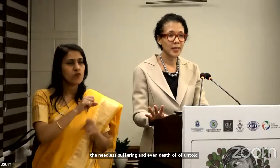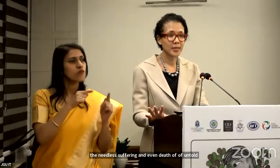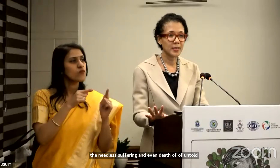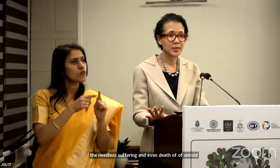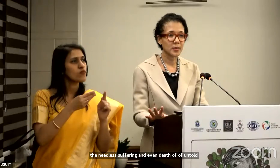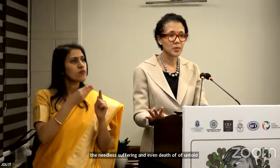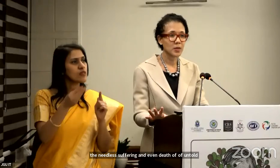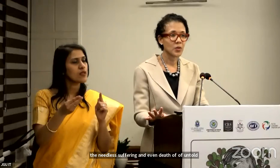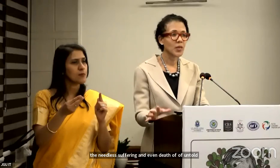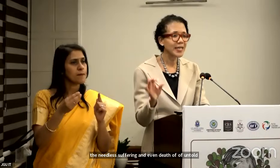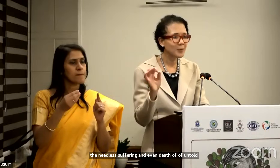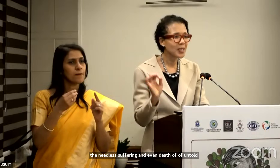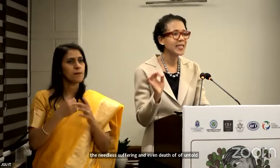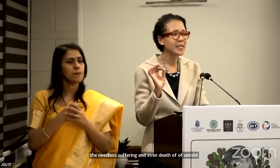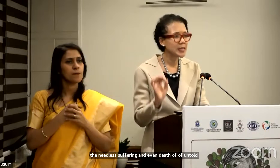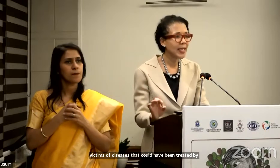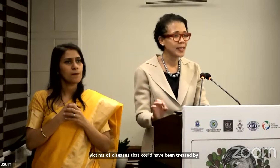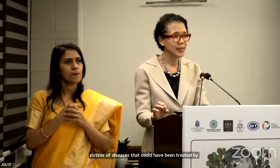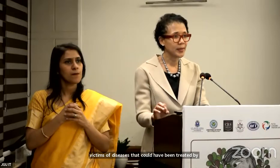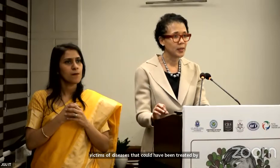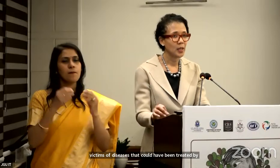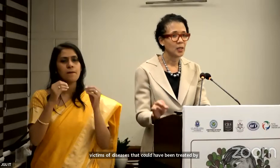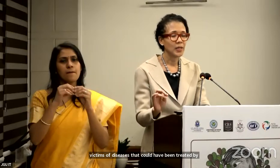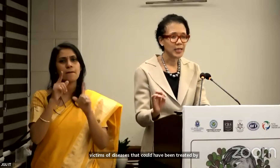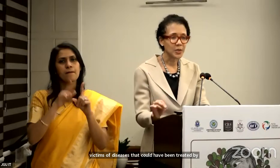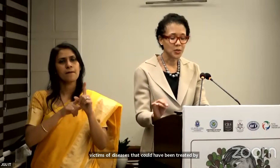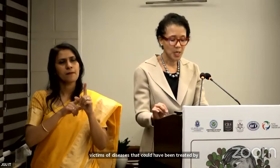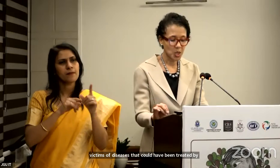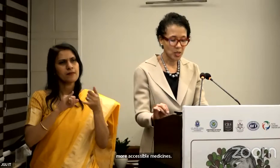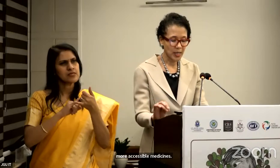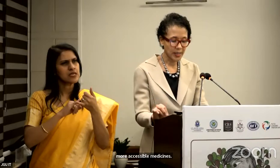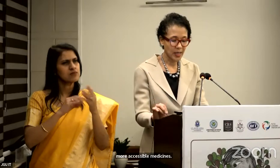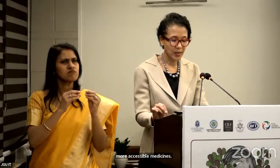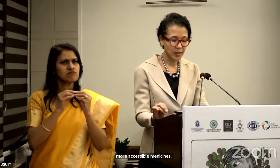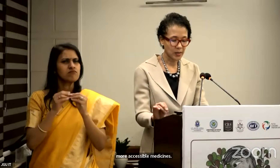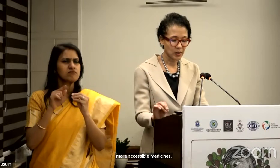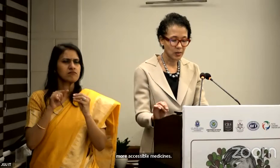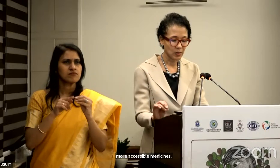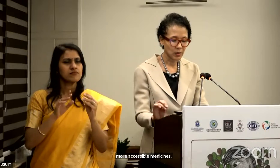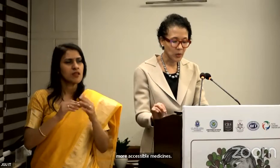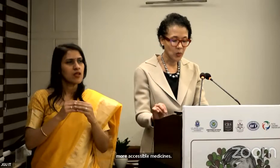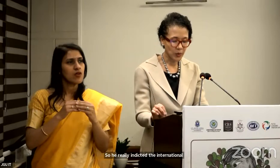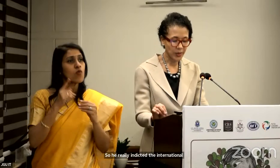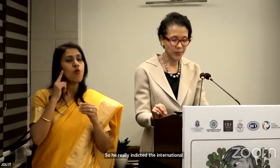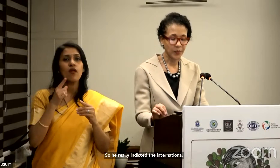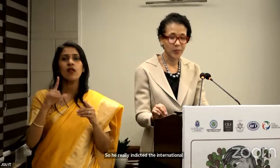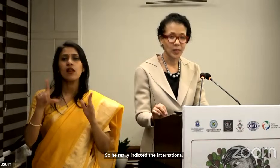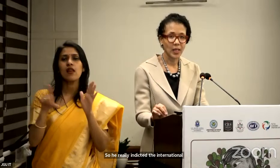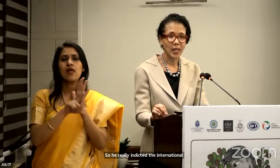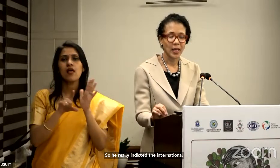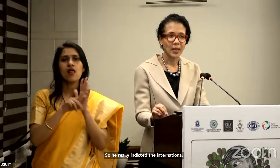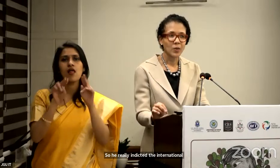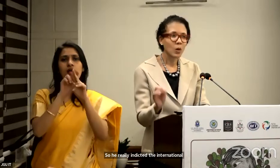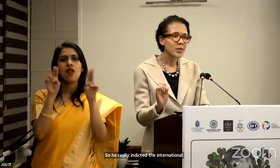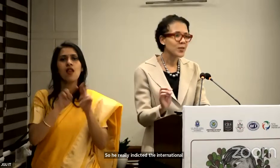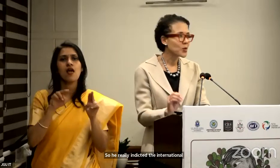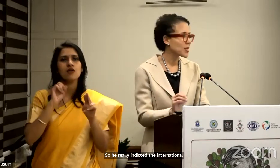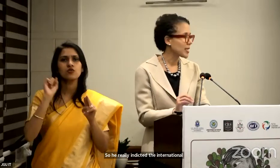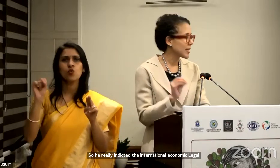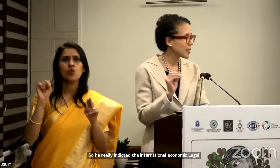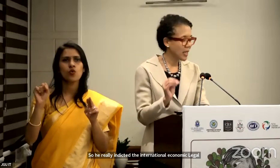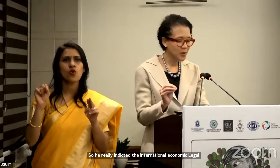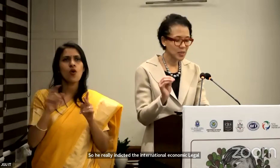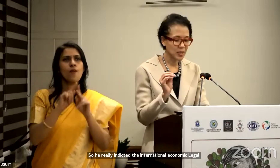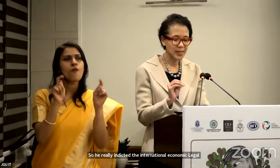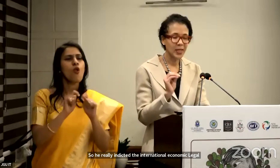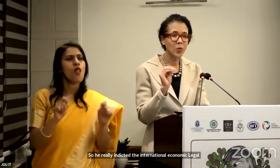accessible medicines. So he really indicted the international economic legal order. What was interesting